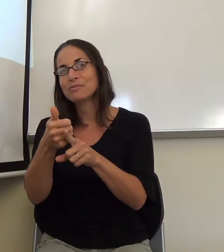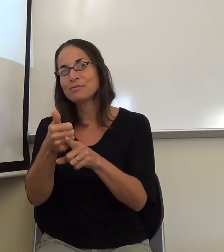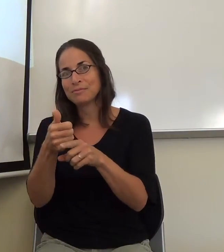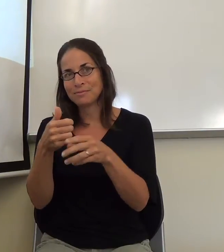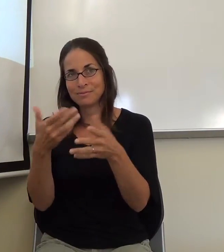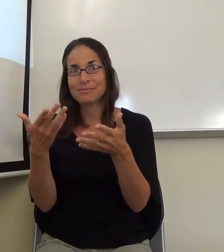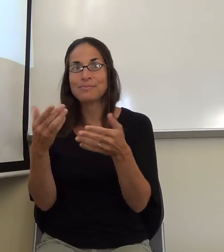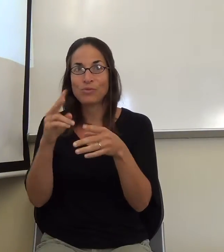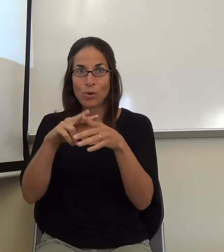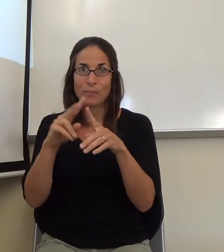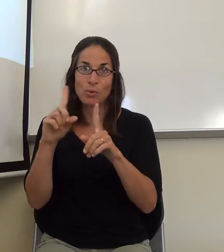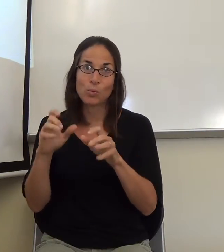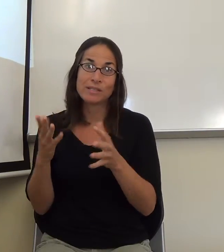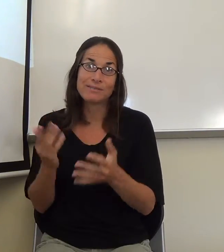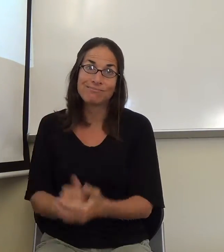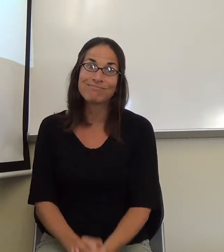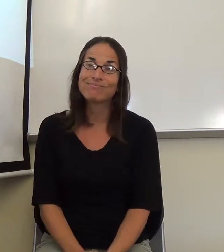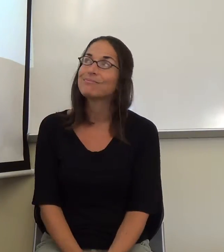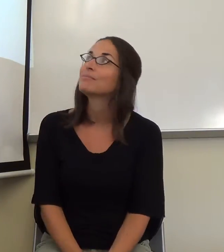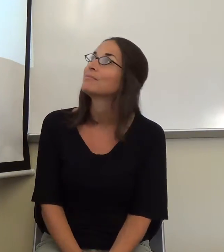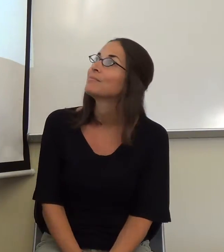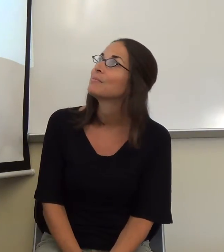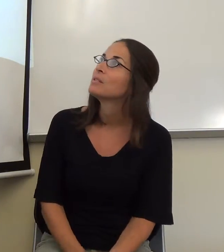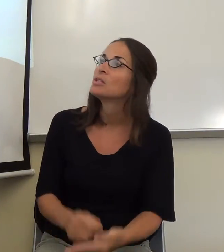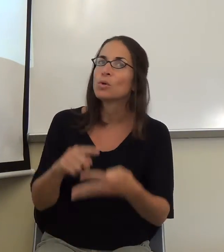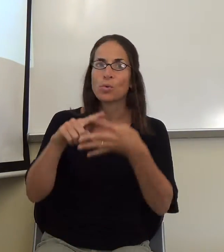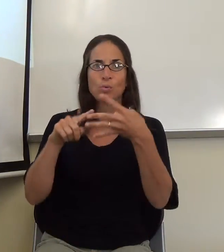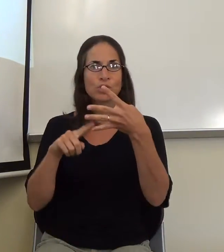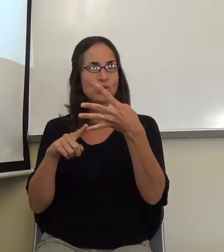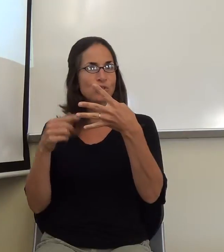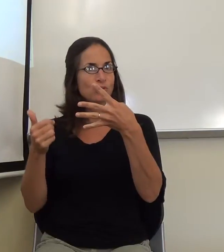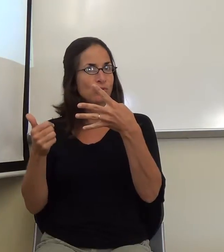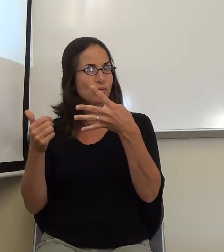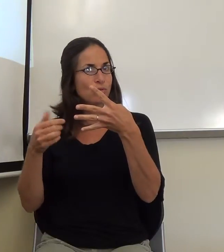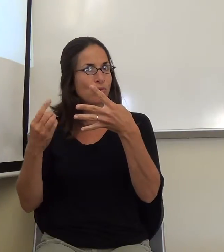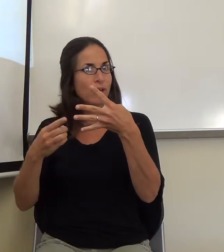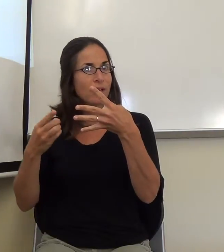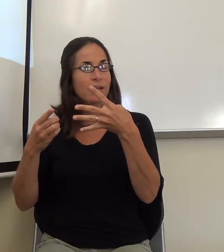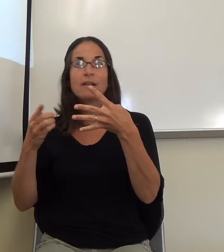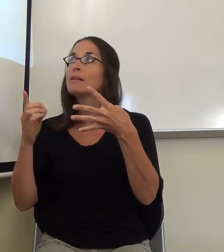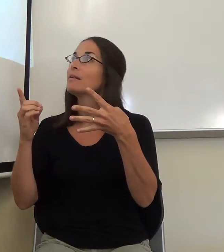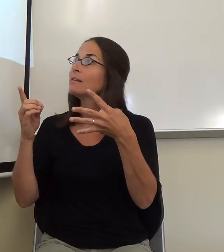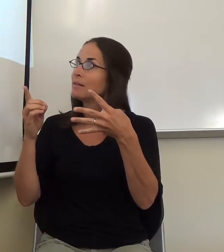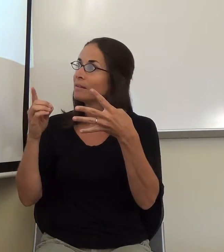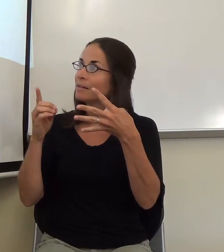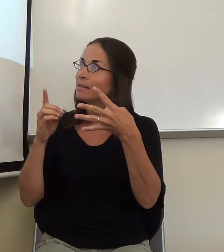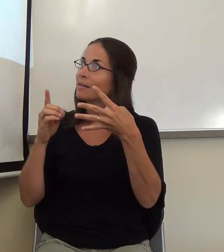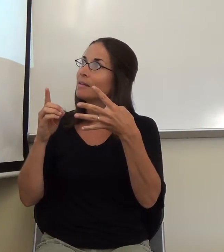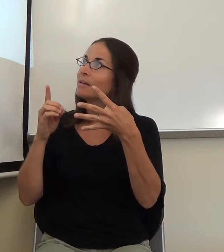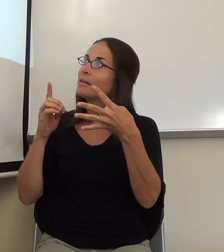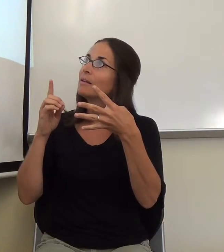That's my point. So what's the right word? Obstacle. Okay. Would this